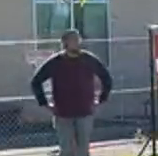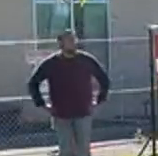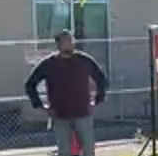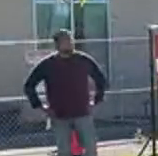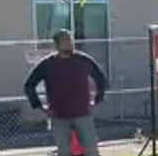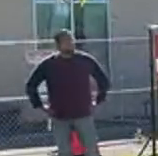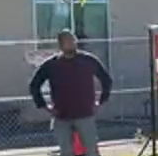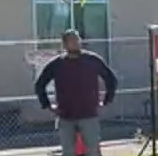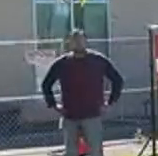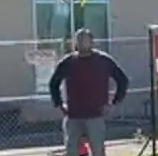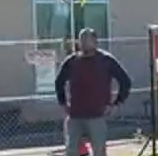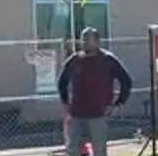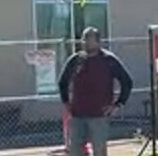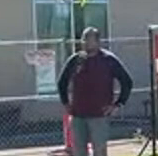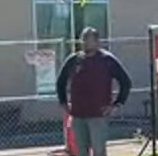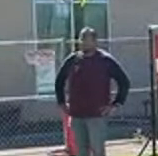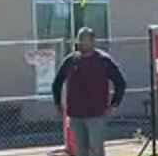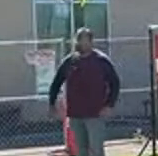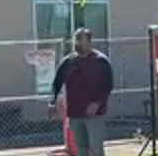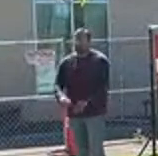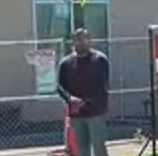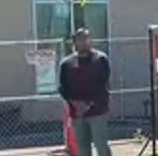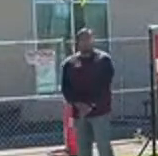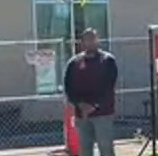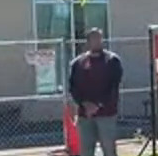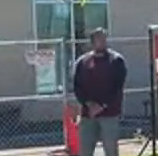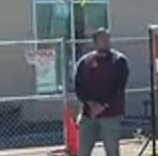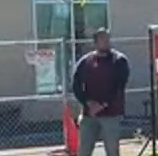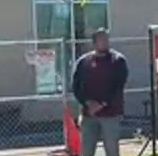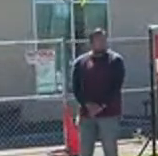I'll go ahead and try and get this out of the way.